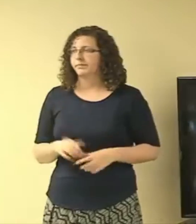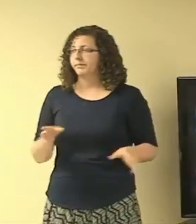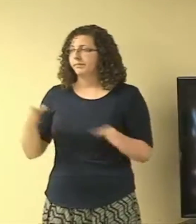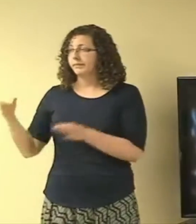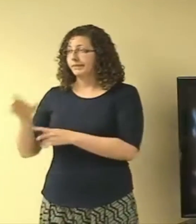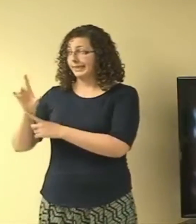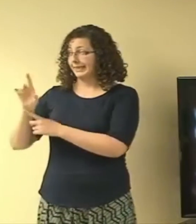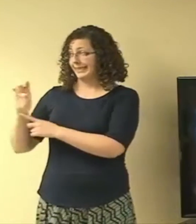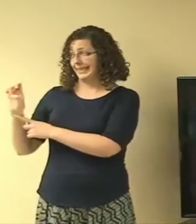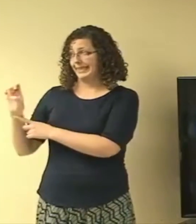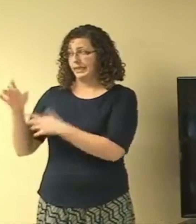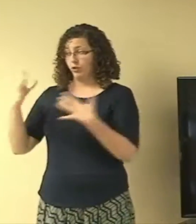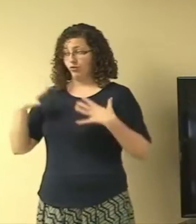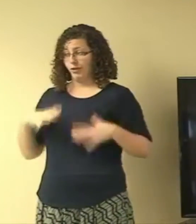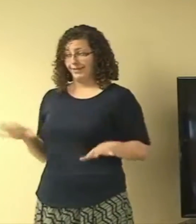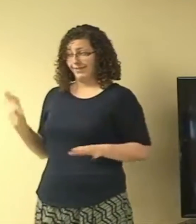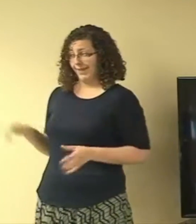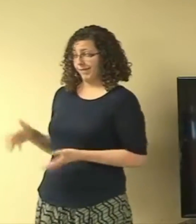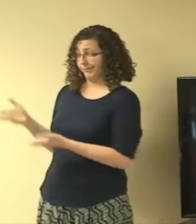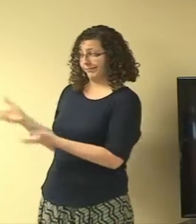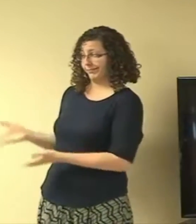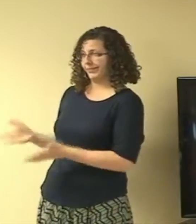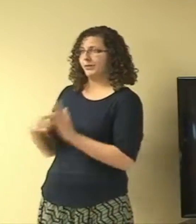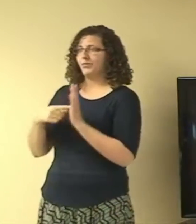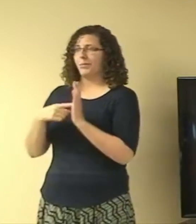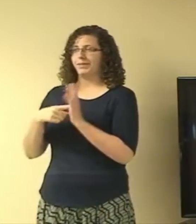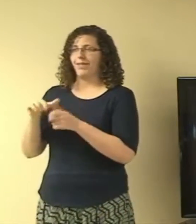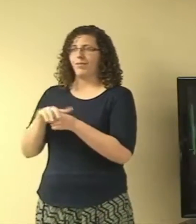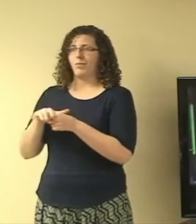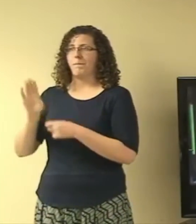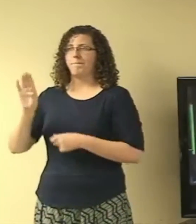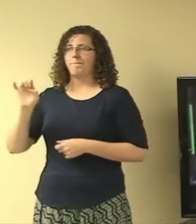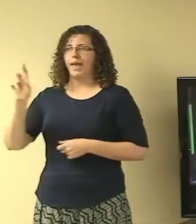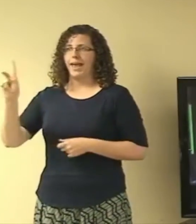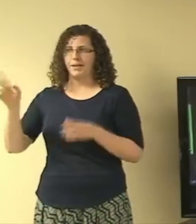here, dressed the way he is going to represent our local banker.